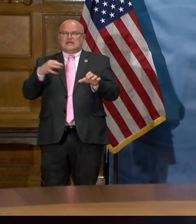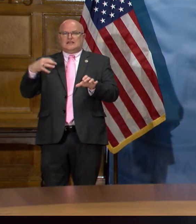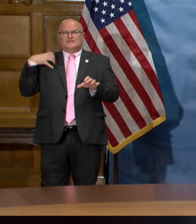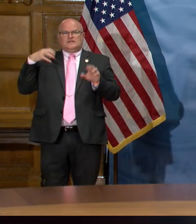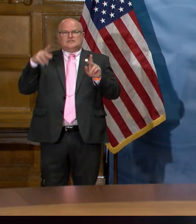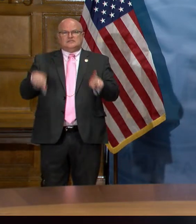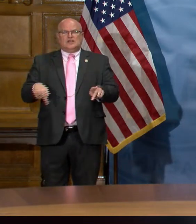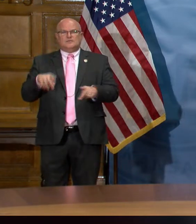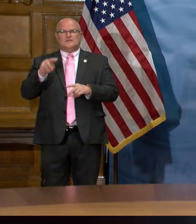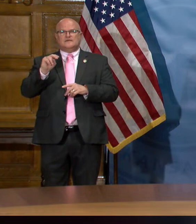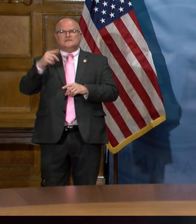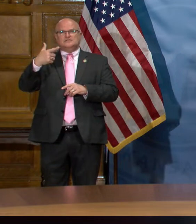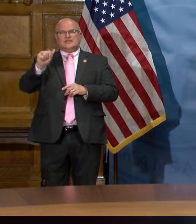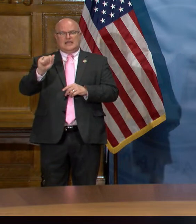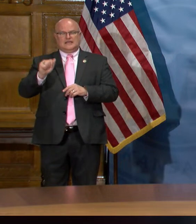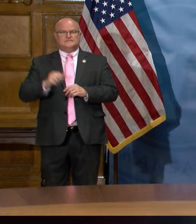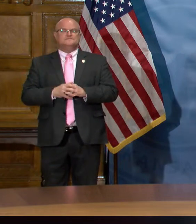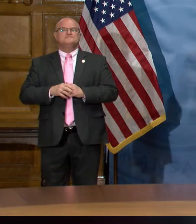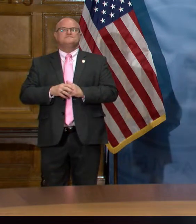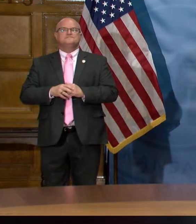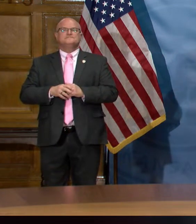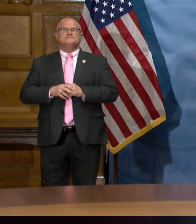of NGA because of